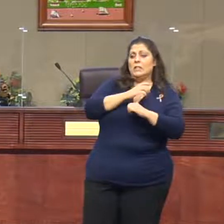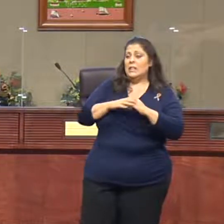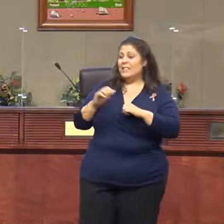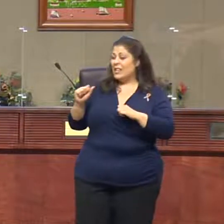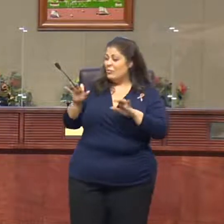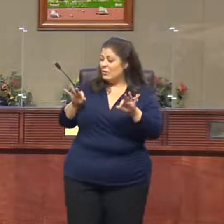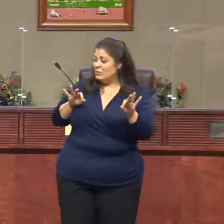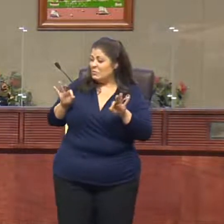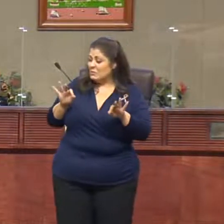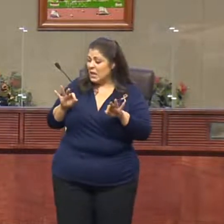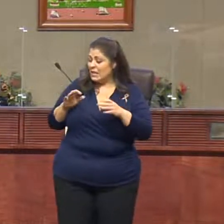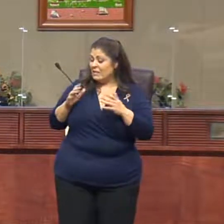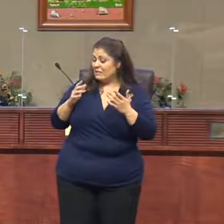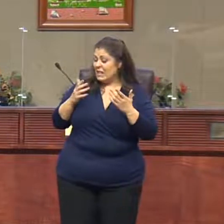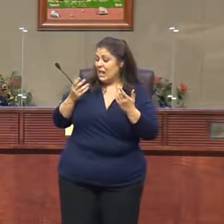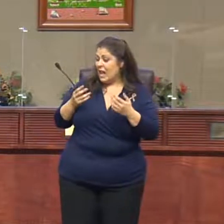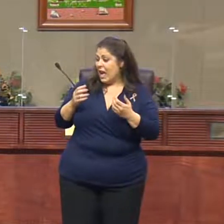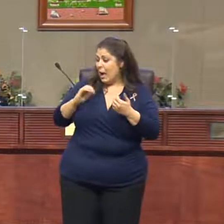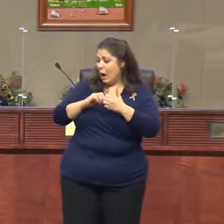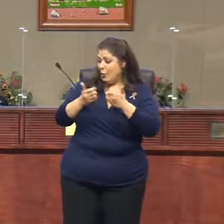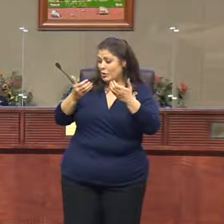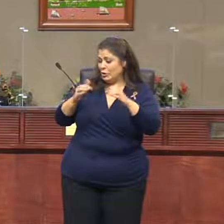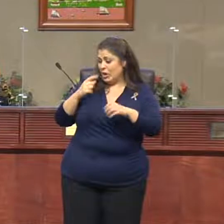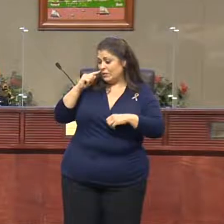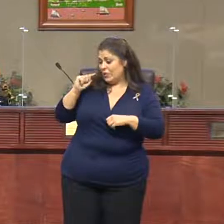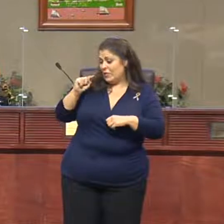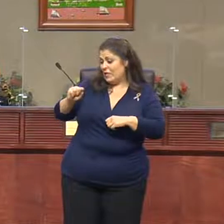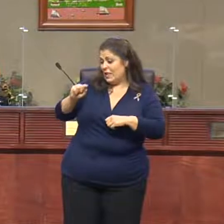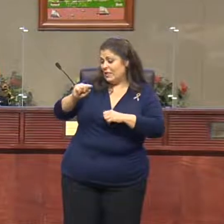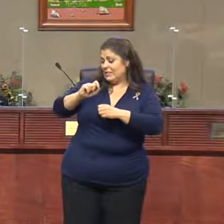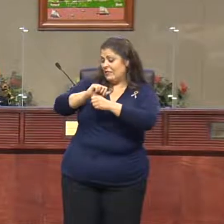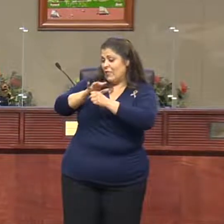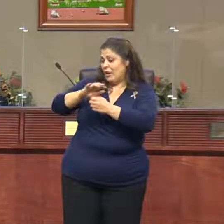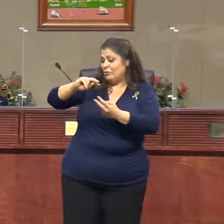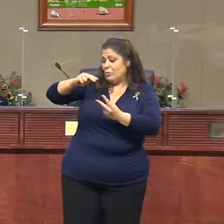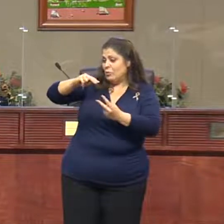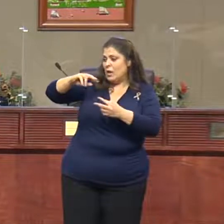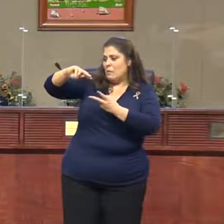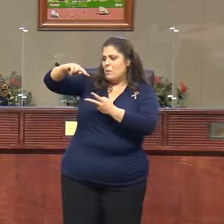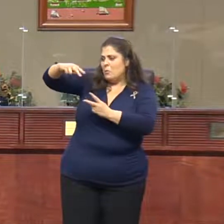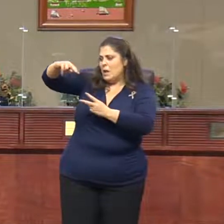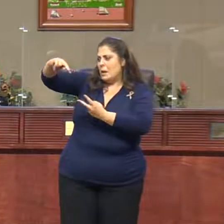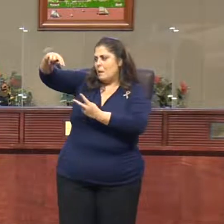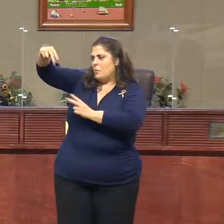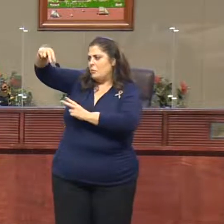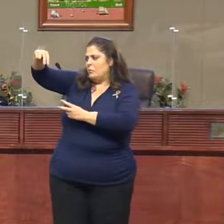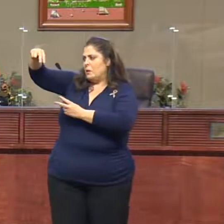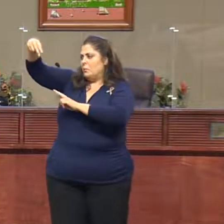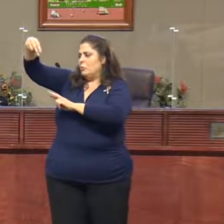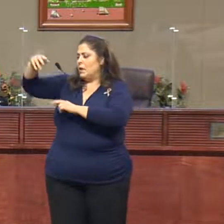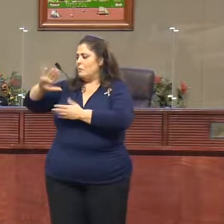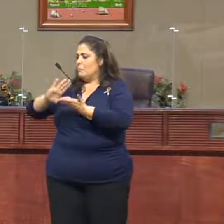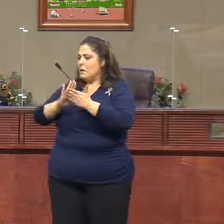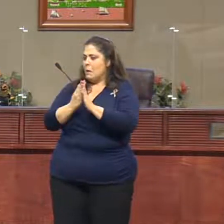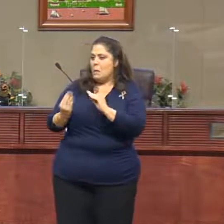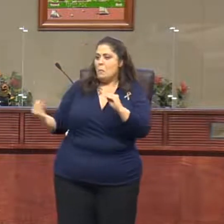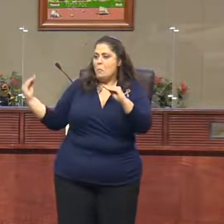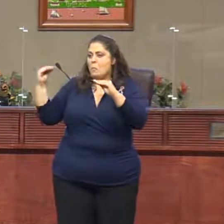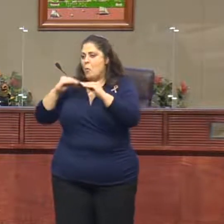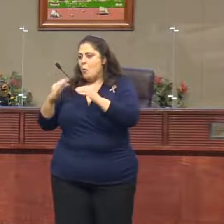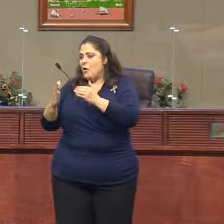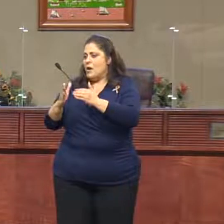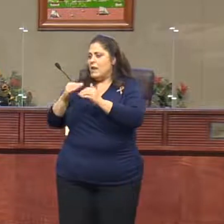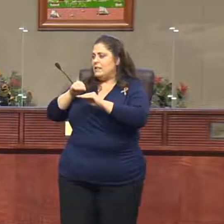virus continuing to mutate and continuing to develop into variants that are more contagious, more deadly as we go